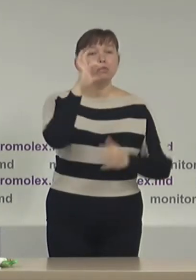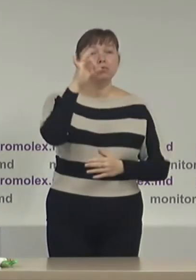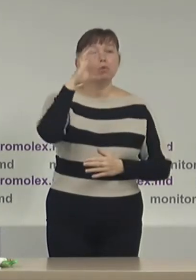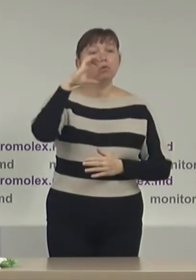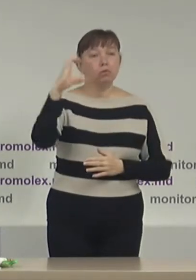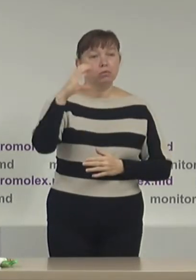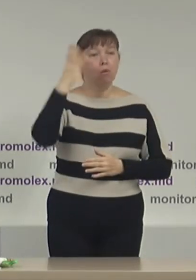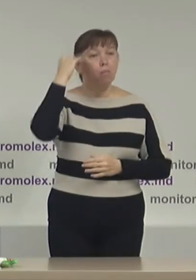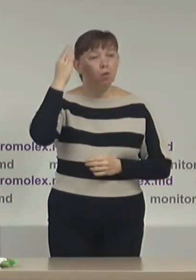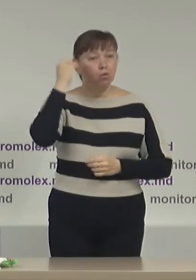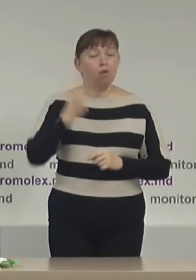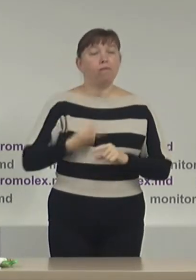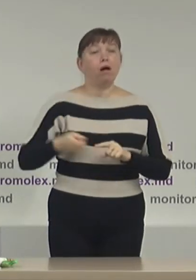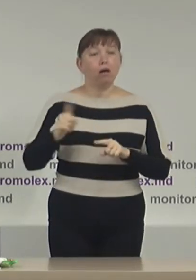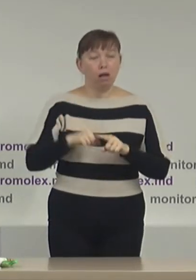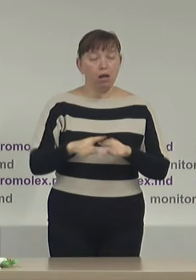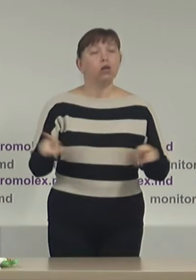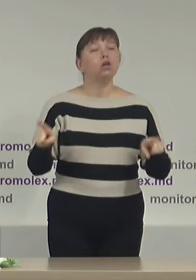USAID, Soros